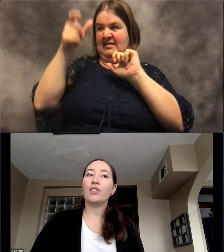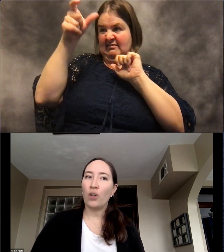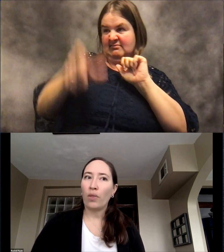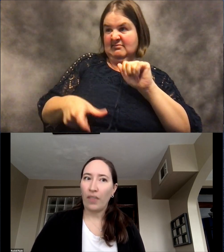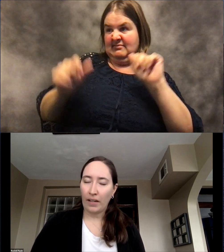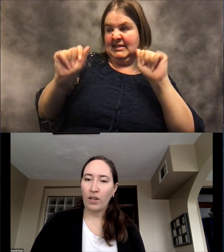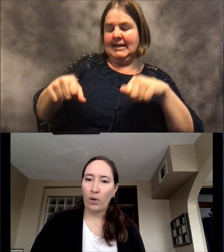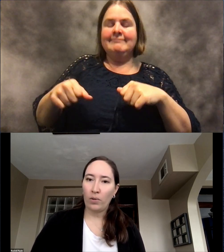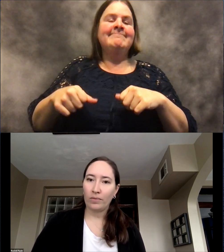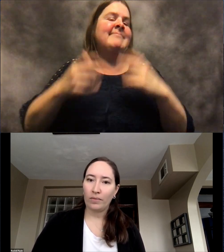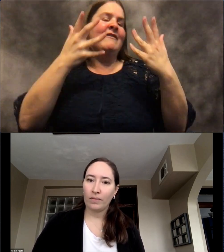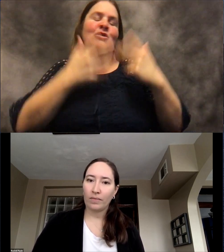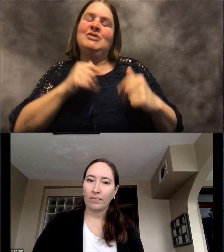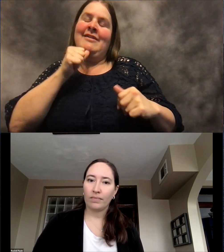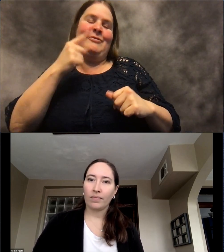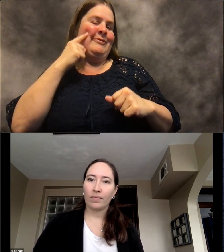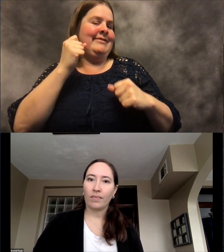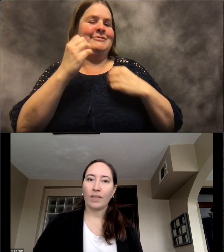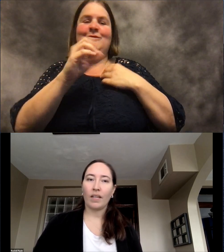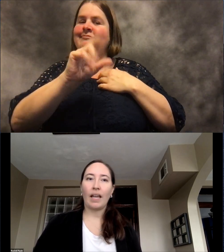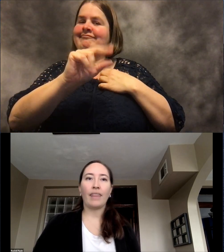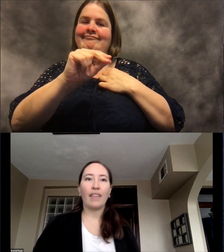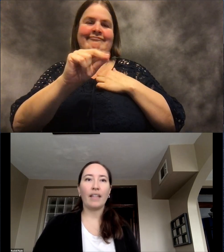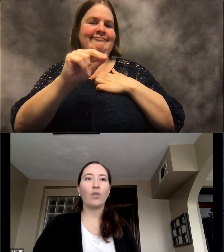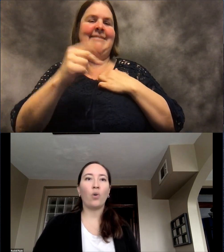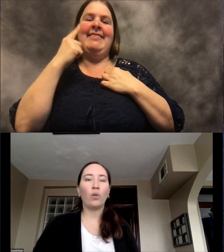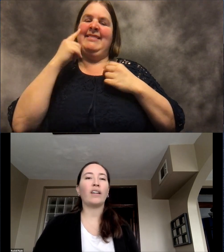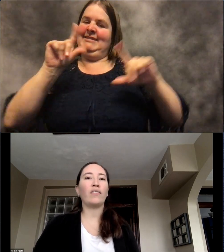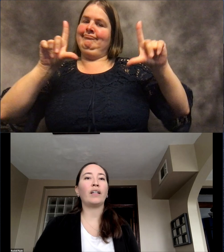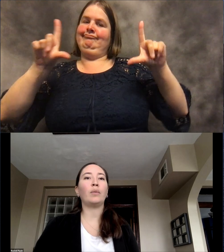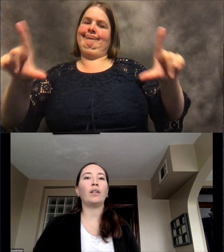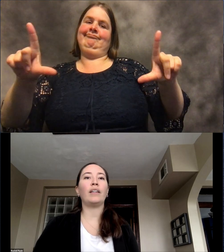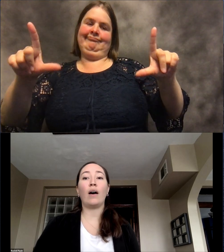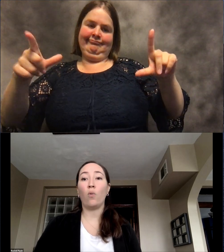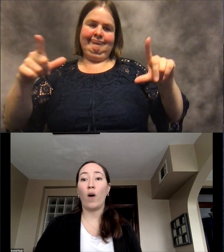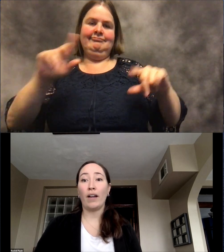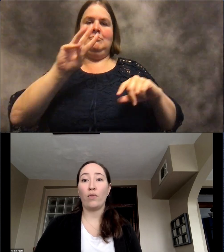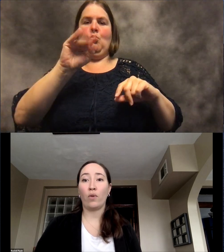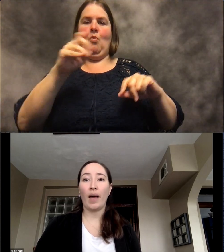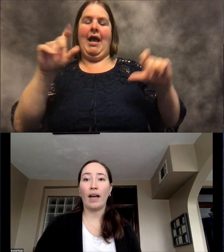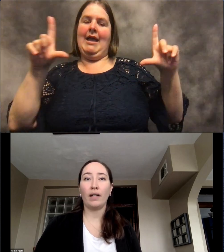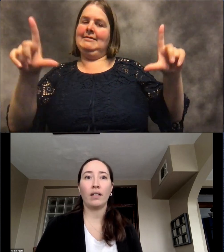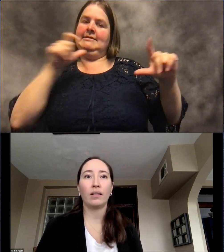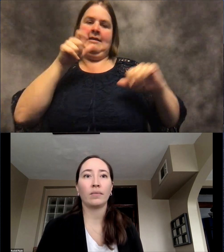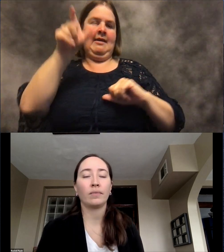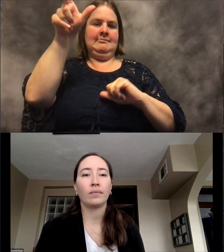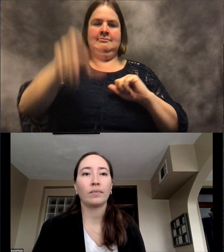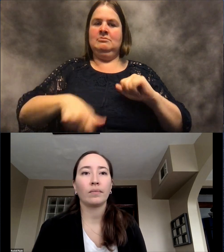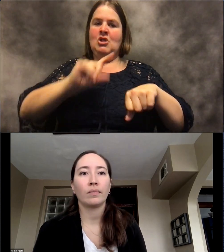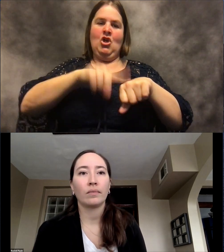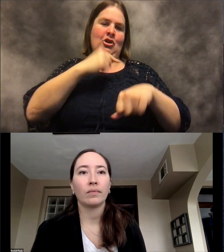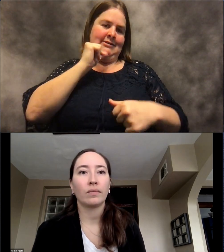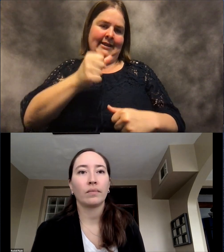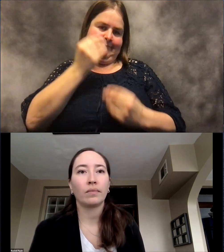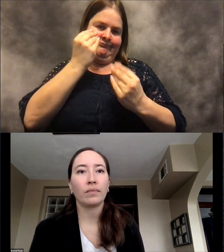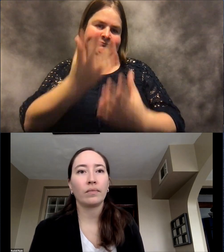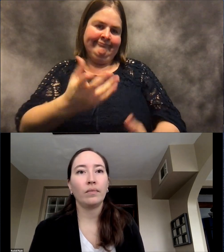Unfortunately, I don't think so. I think it's only available in that wide format.